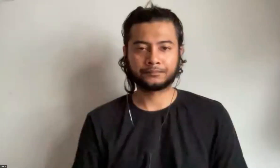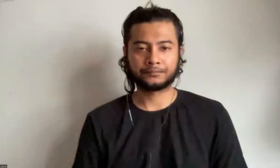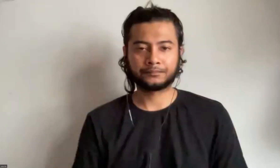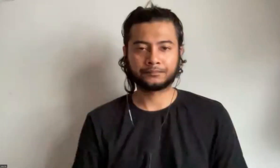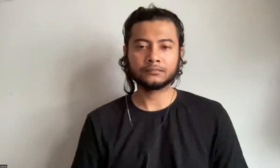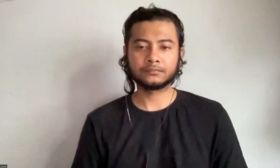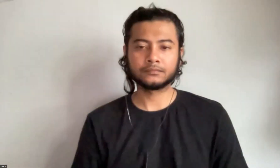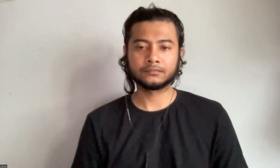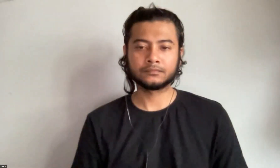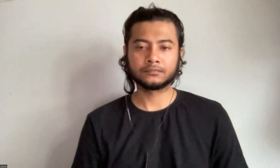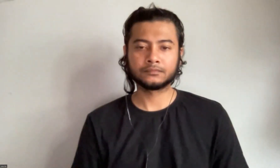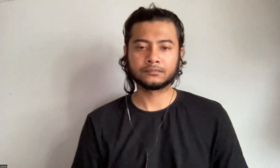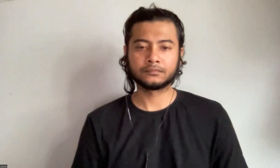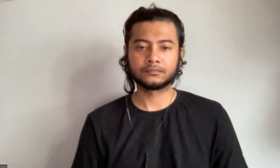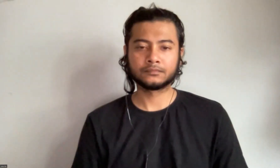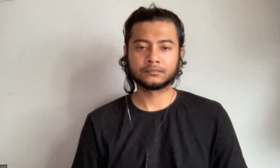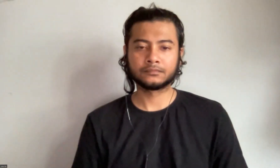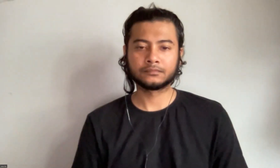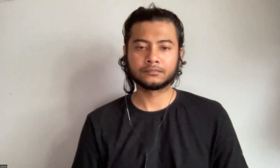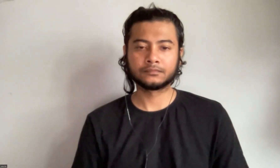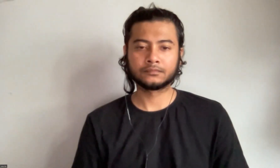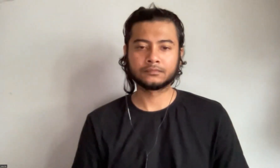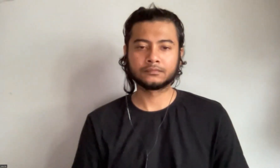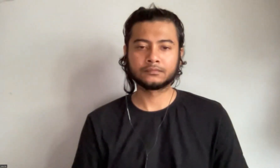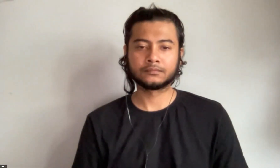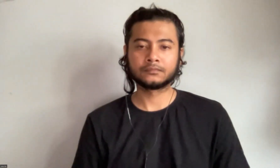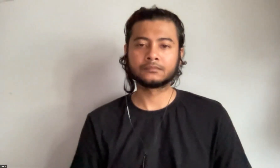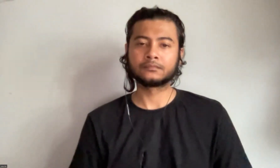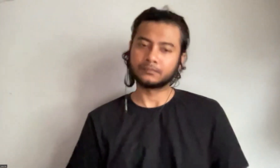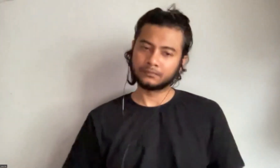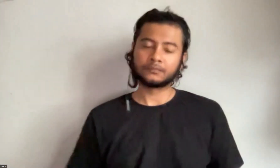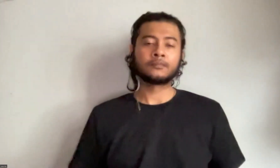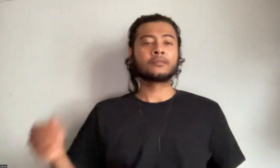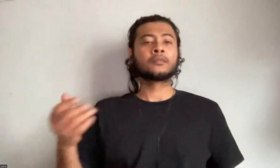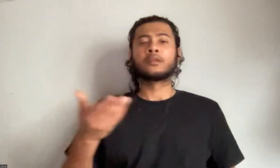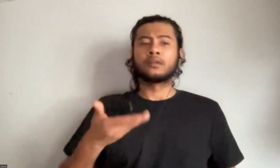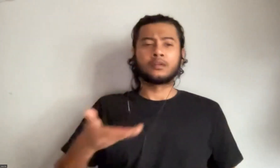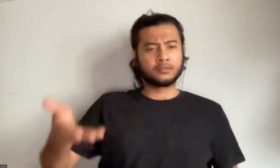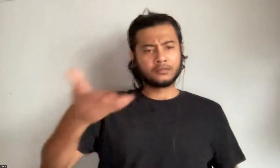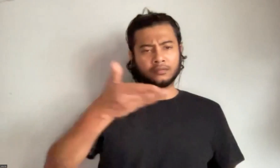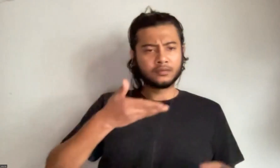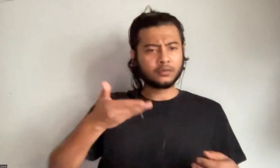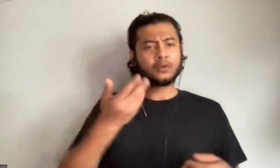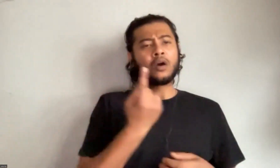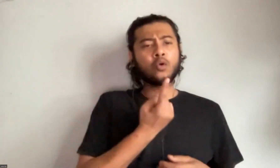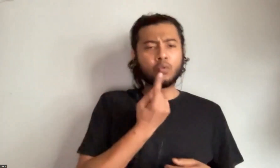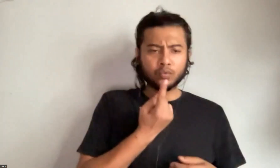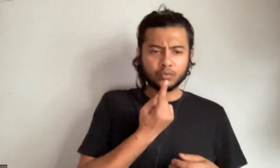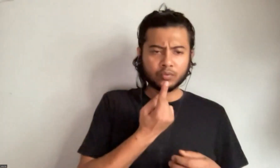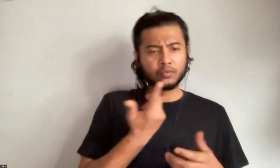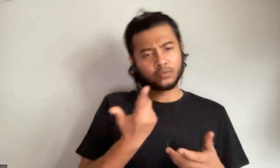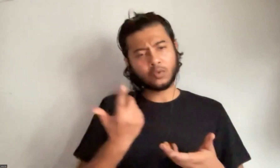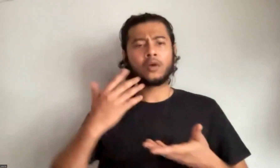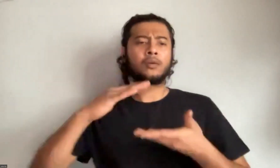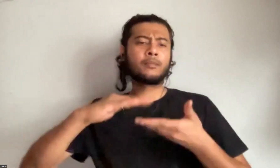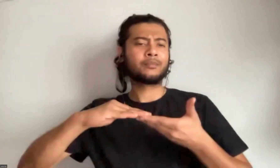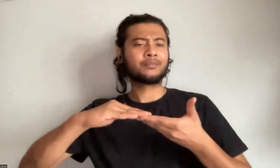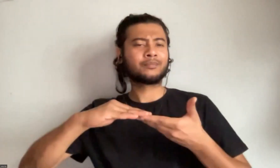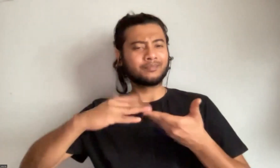So whenever we are in our family life, whenever we have some little tension, whenever we have stress, whenever we have fallen